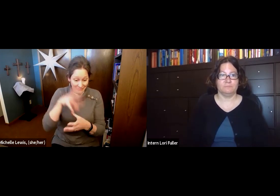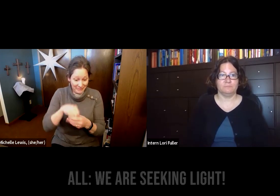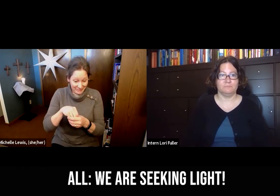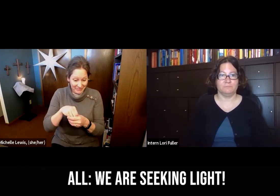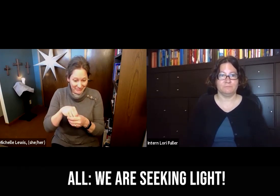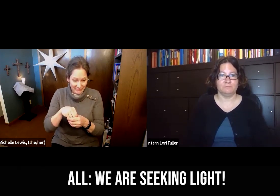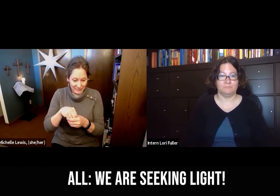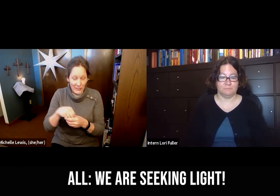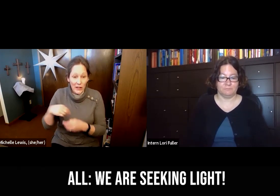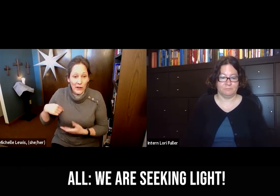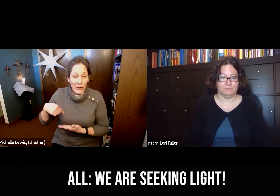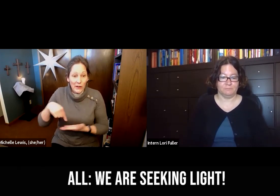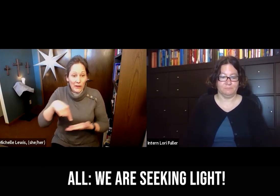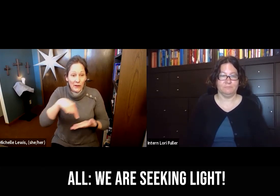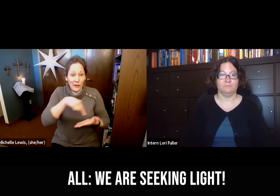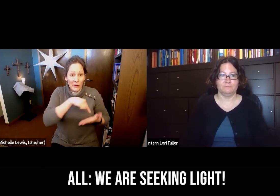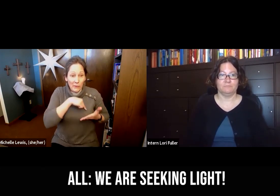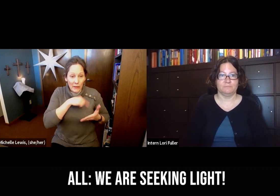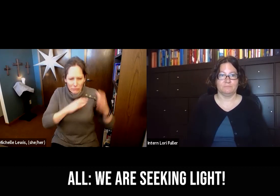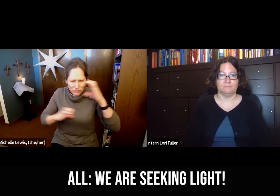And please follow along.